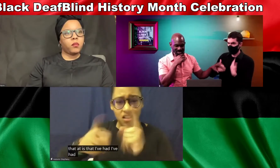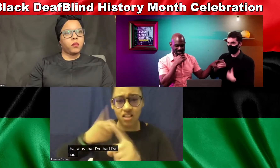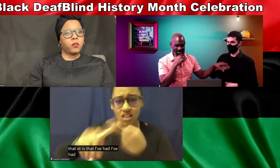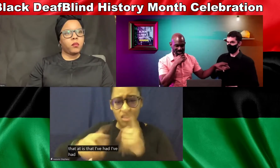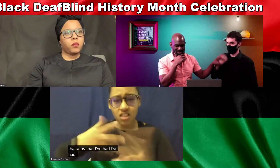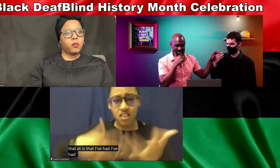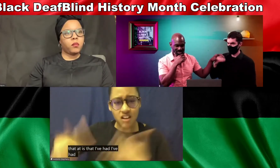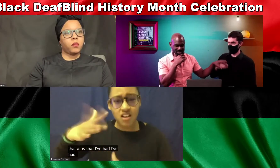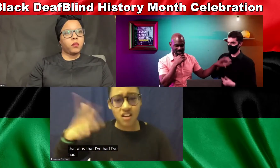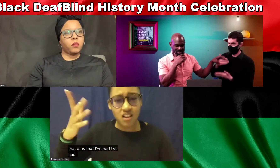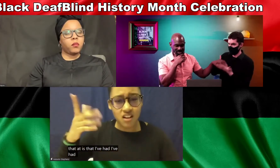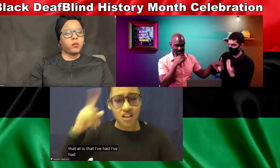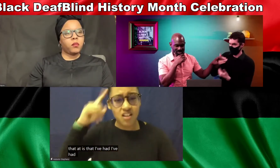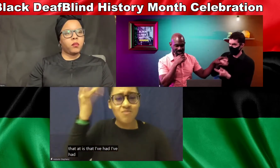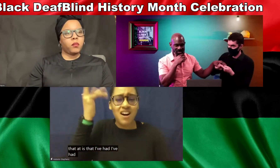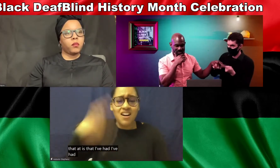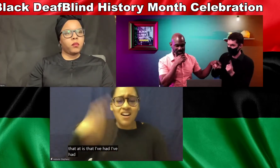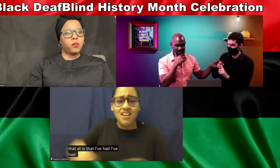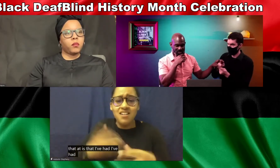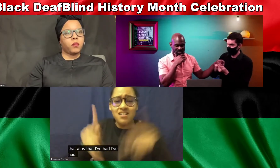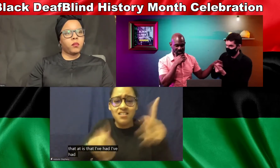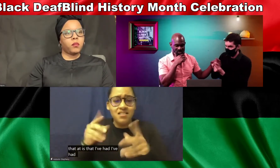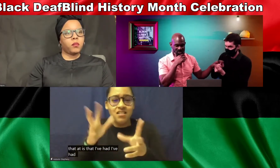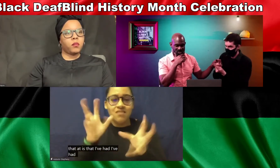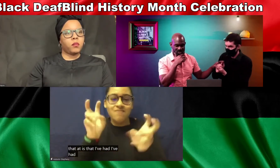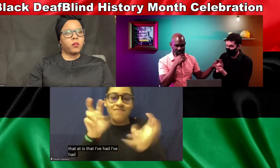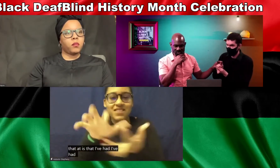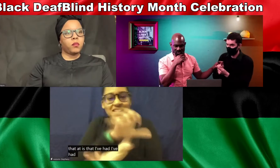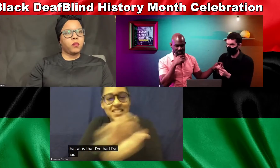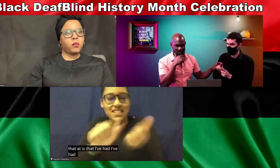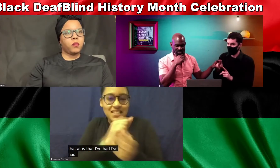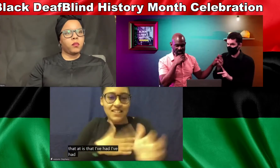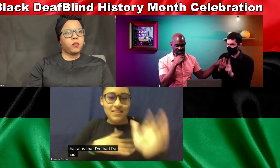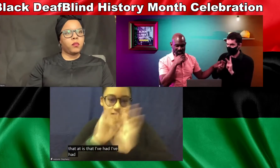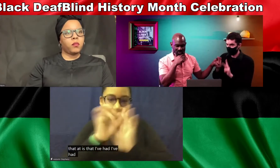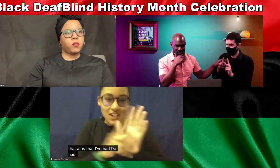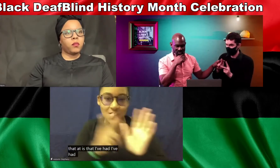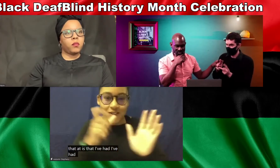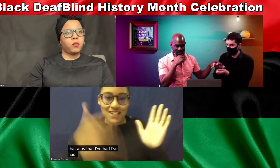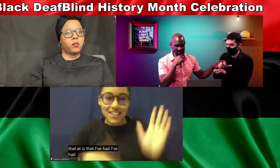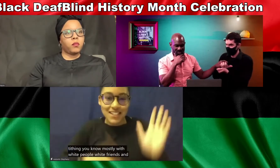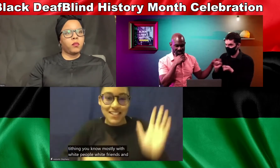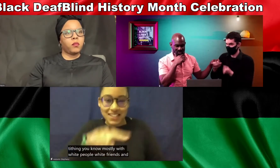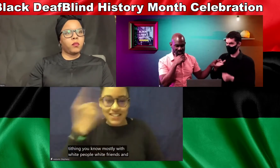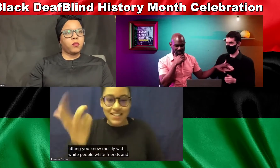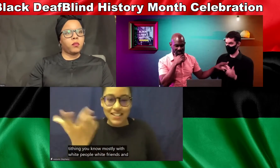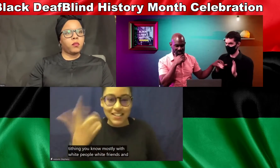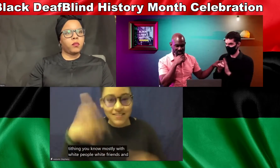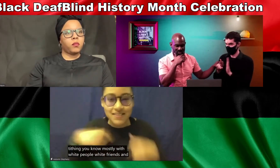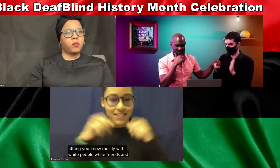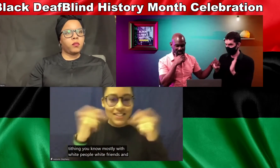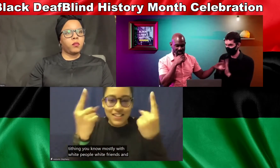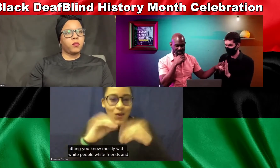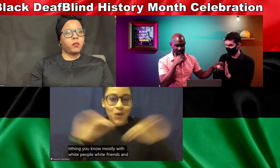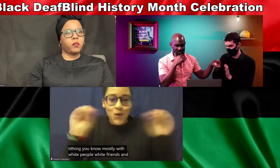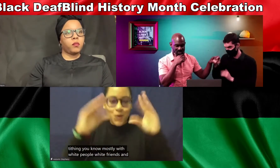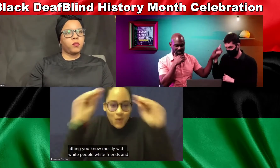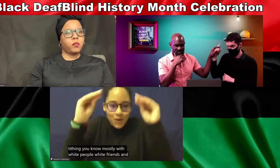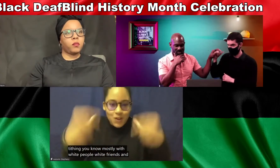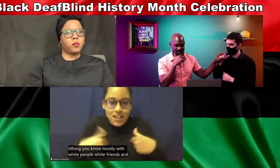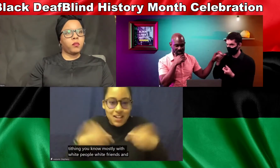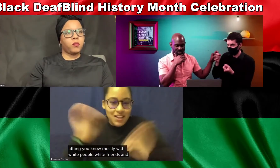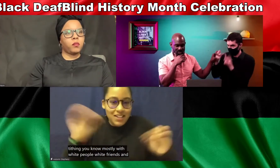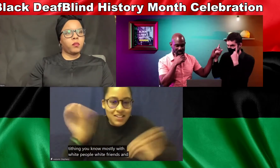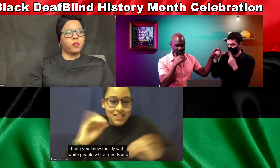Socializing, you know, mostly with white people, white friends, and that really had an effect on me and destroyed my identity for a